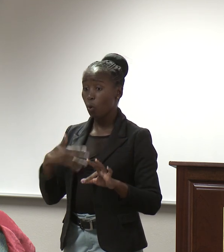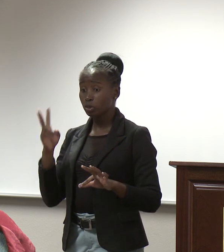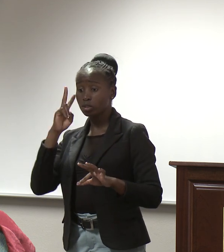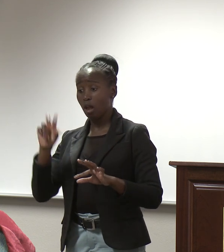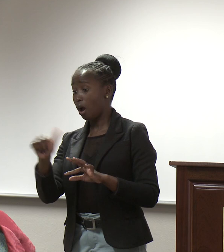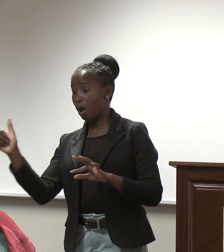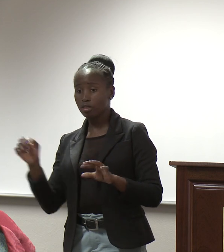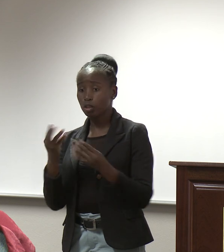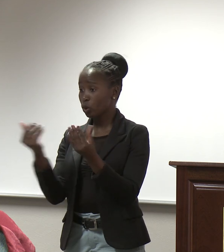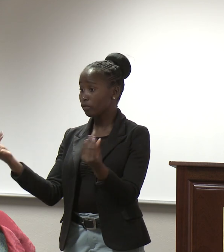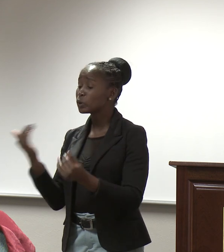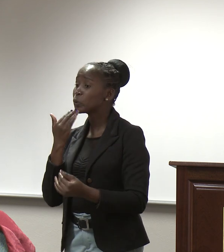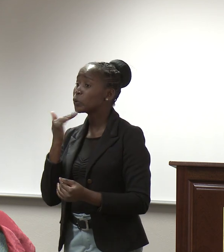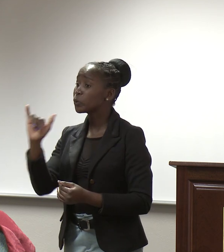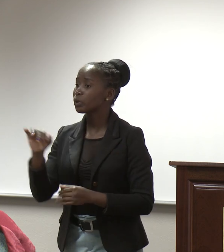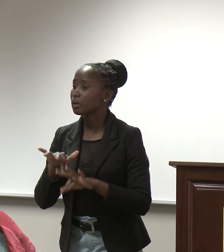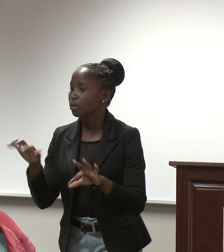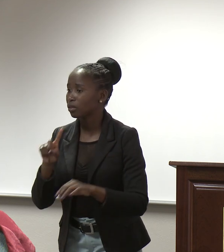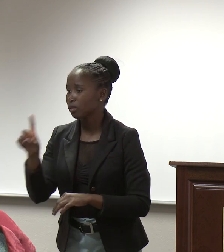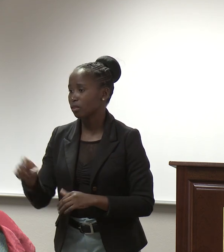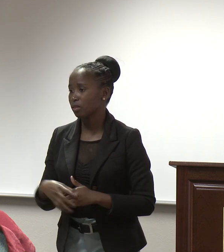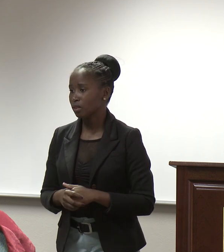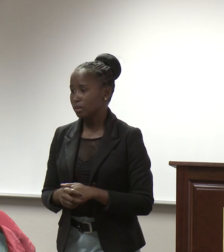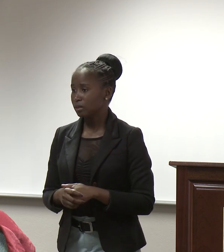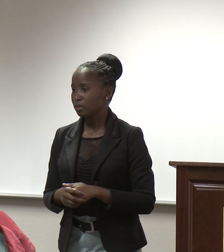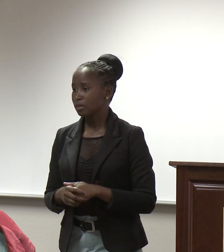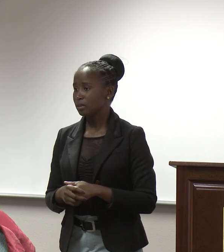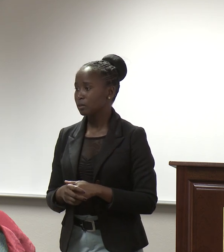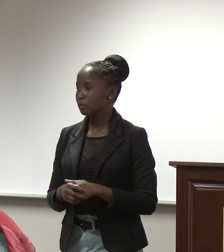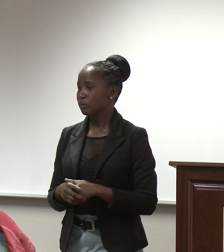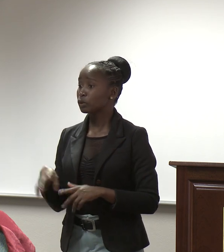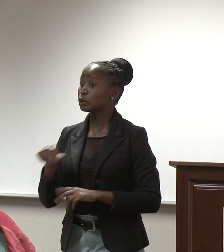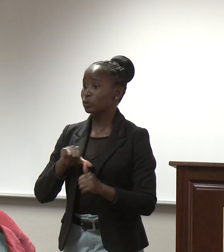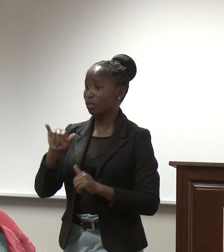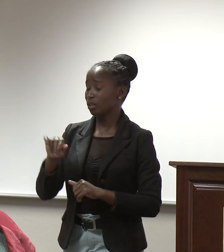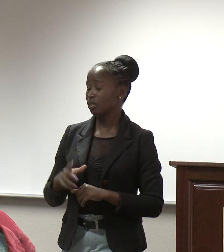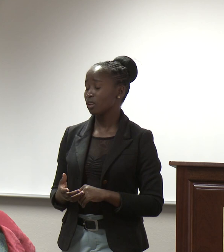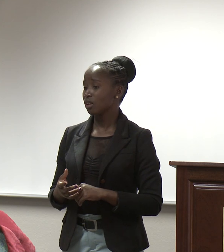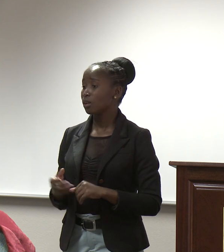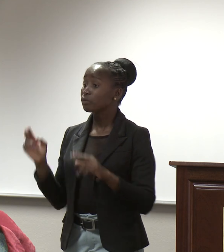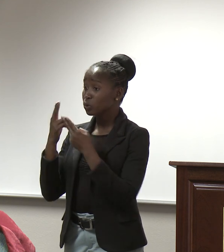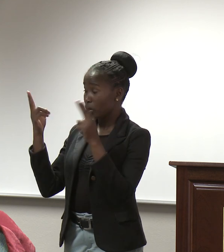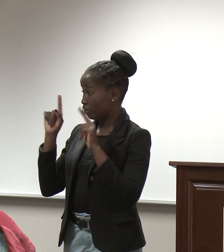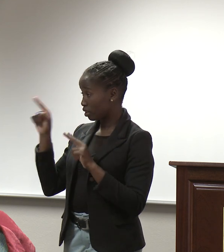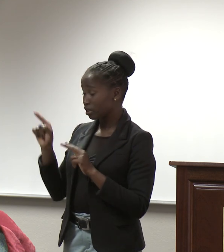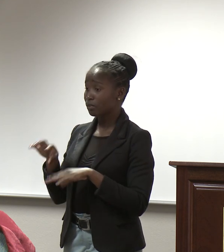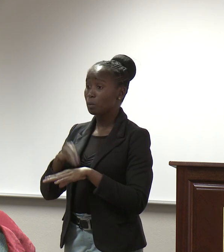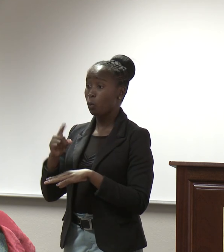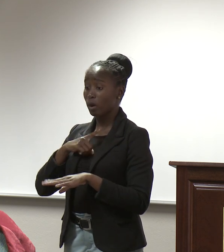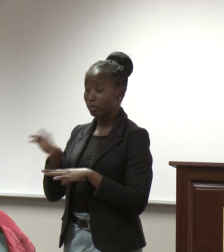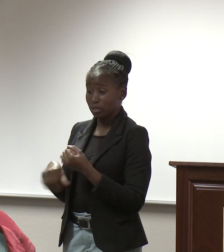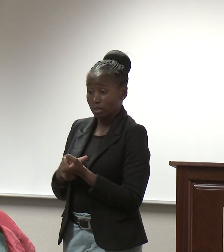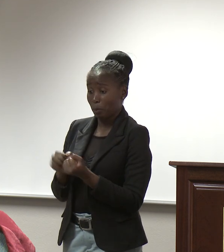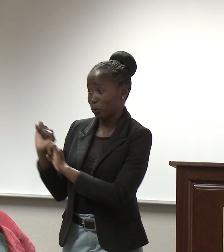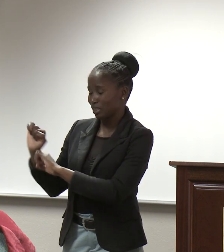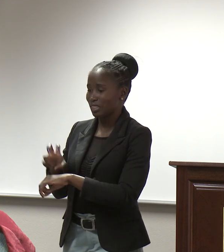The social classes, the social groups. The university was not problematic because it had support of the elites.